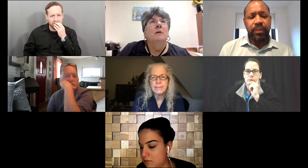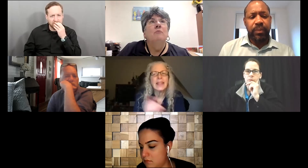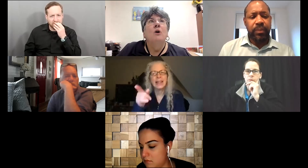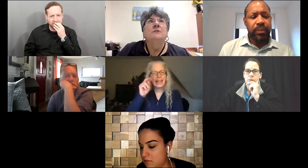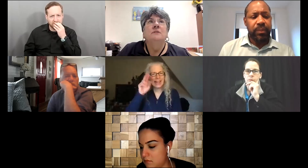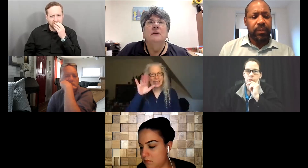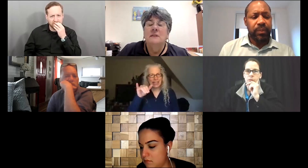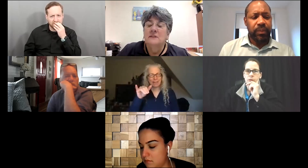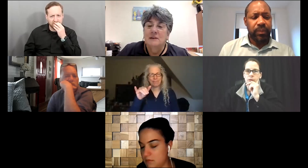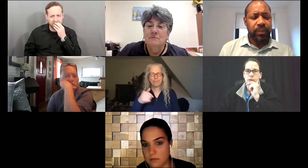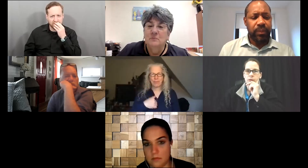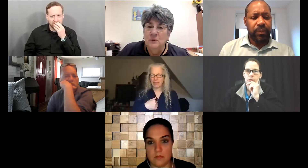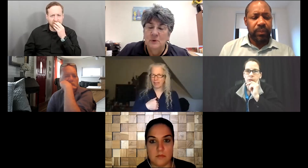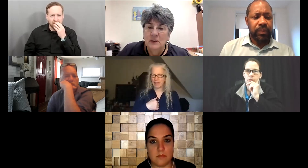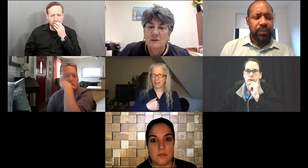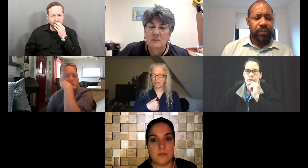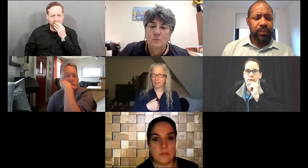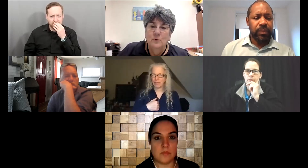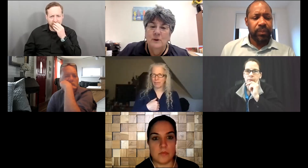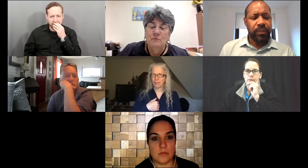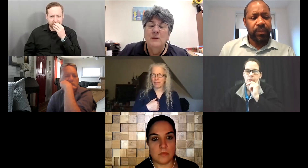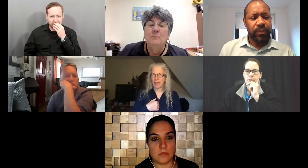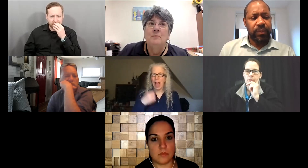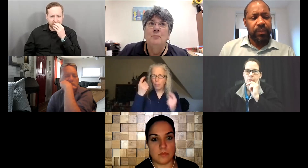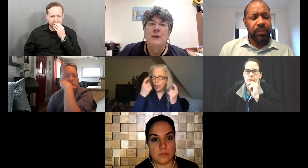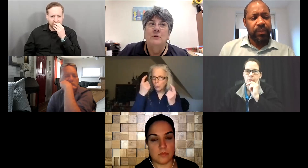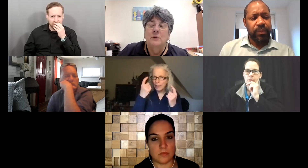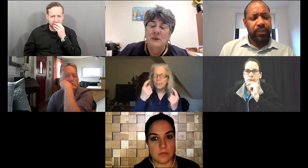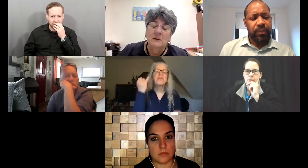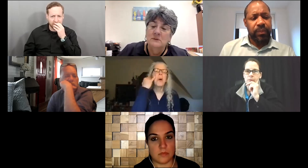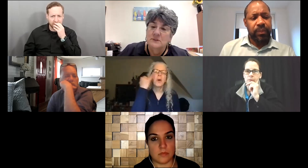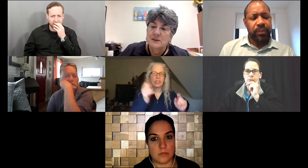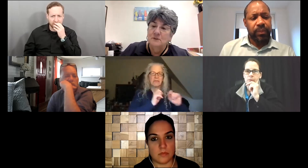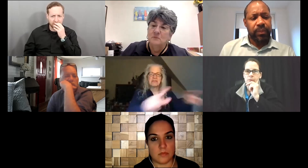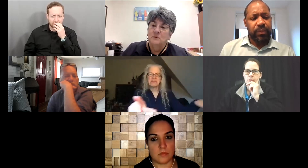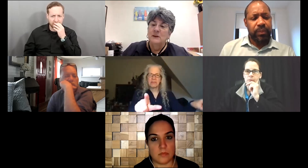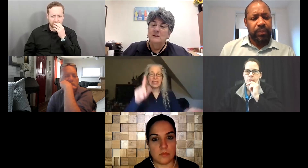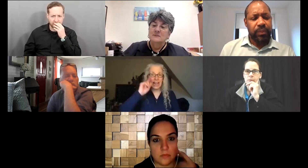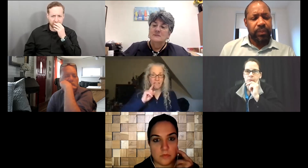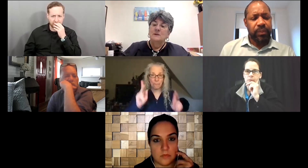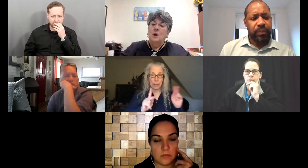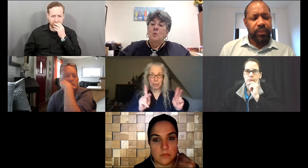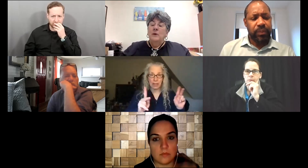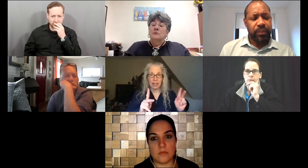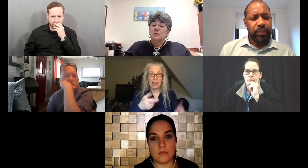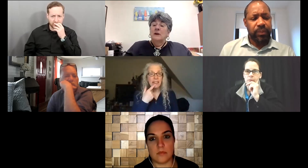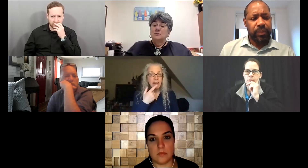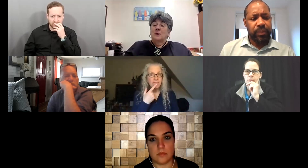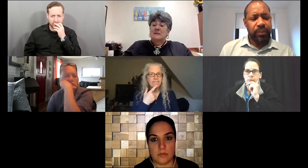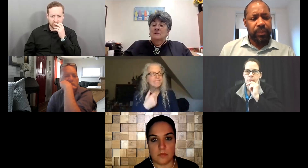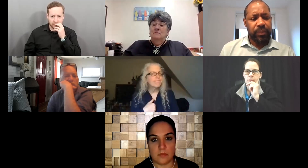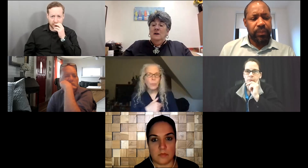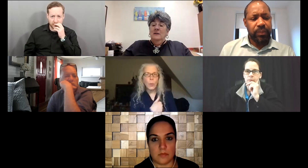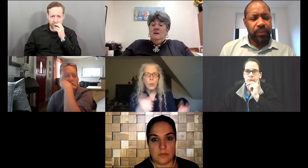Am I wrong to think that the deaf community would, if we put out an appeal to the deaf community and said, we are trying